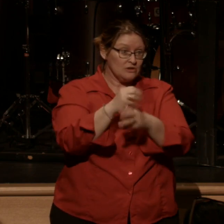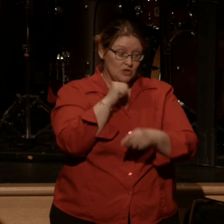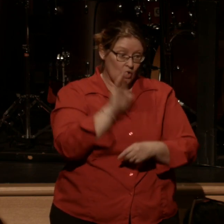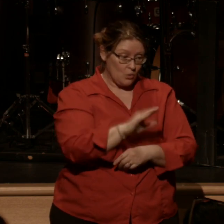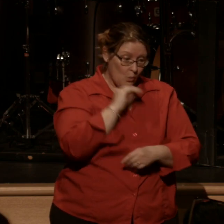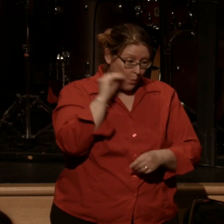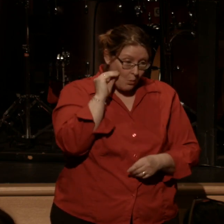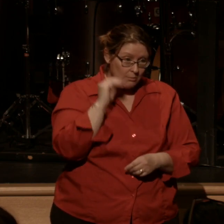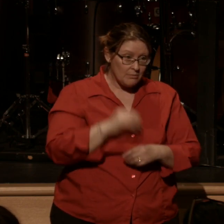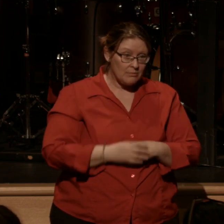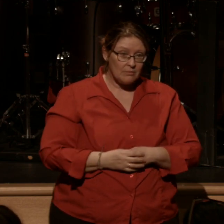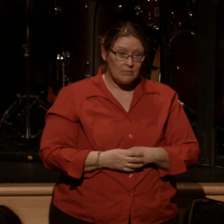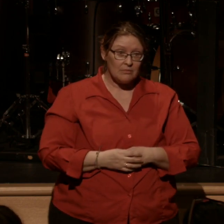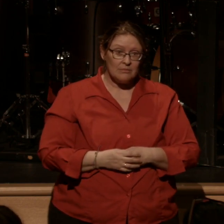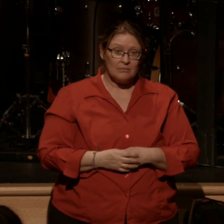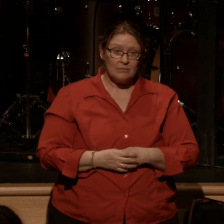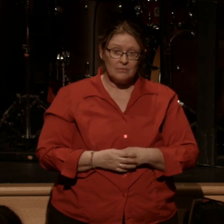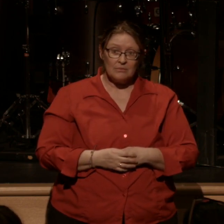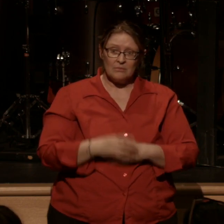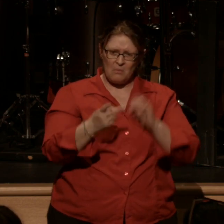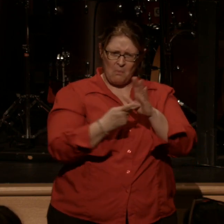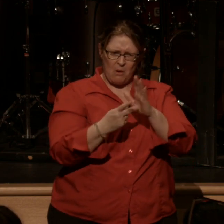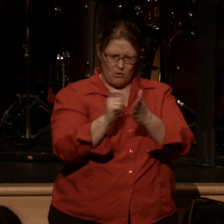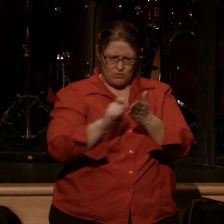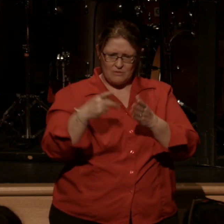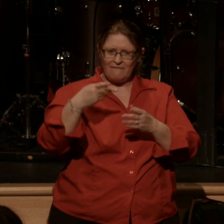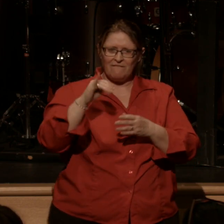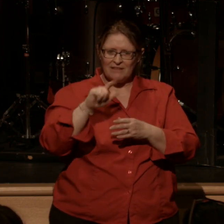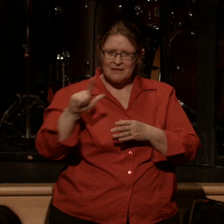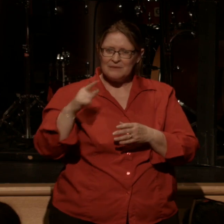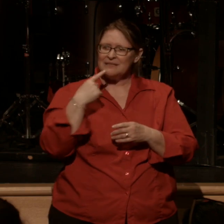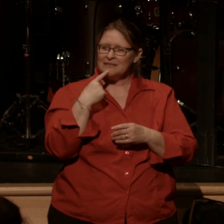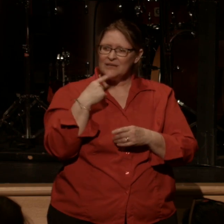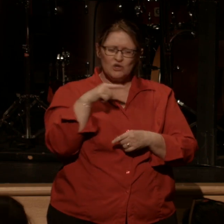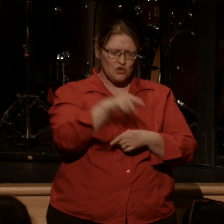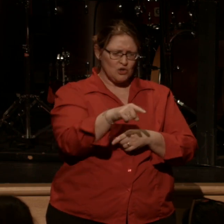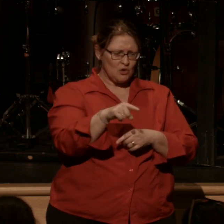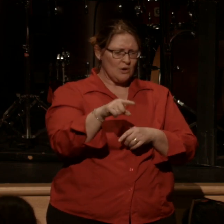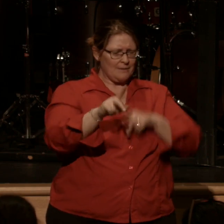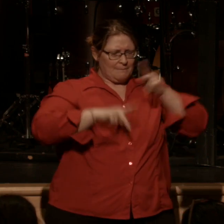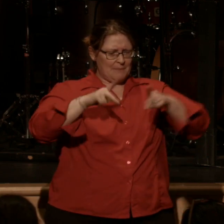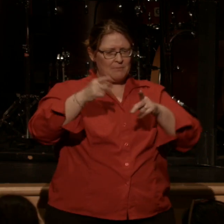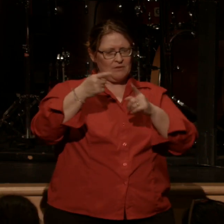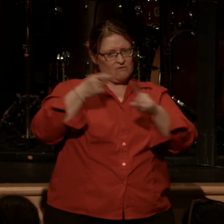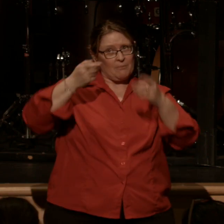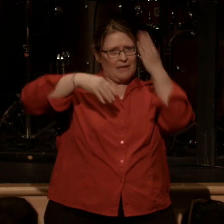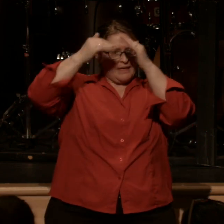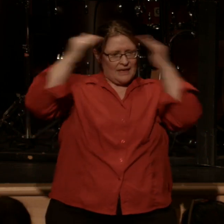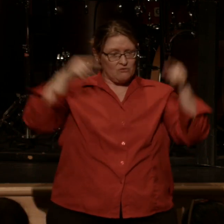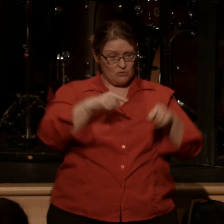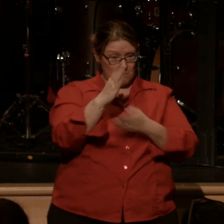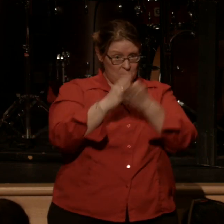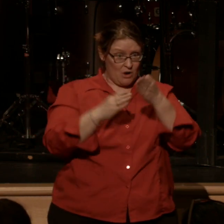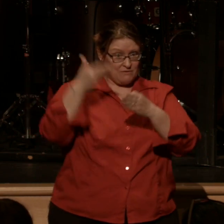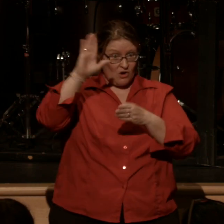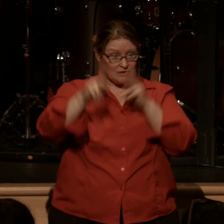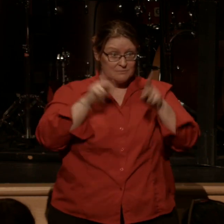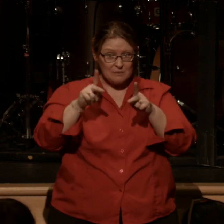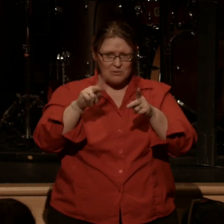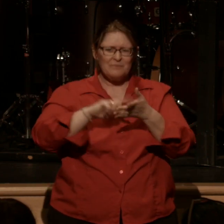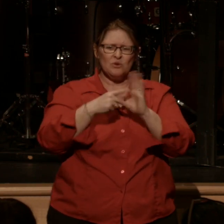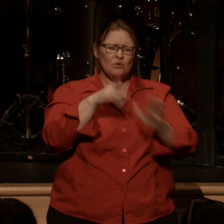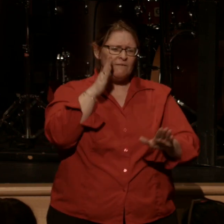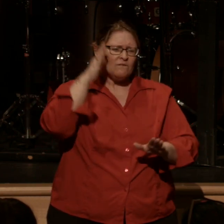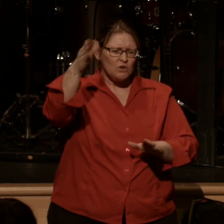your home. Paul wrote in Philippians and said, you are citizens of heaven. If you are part of the people of God, your future